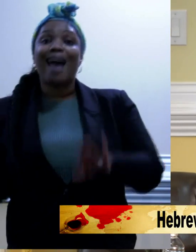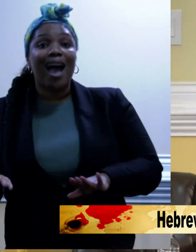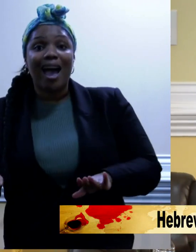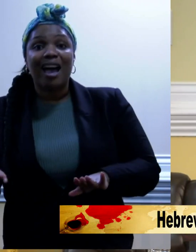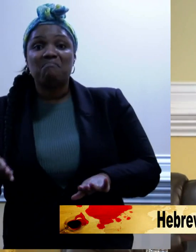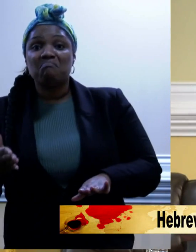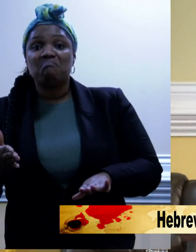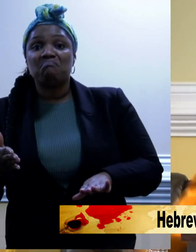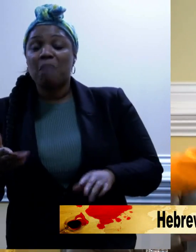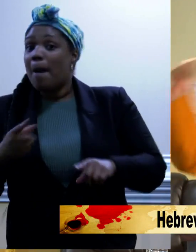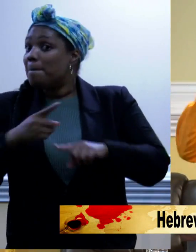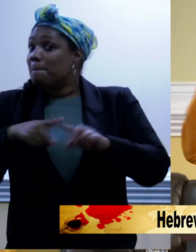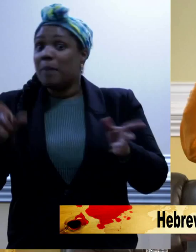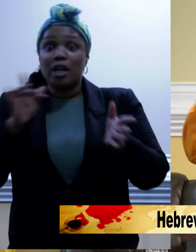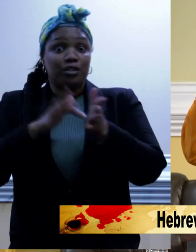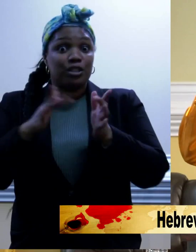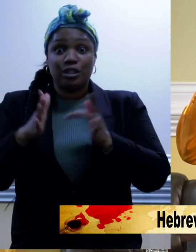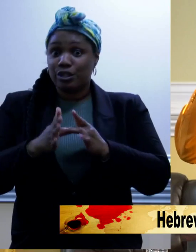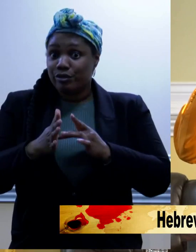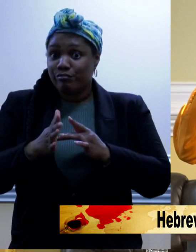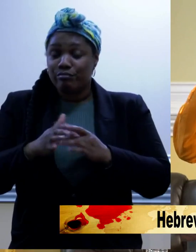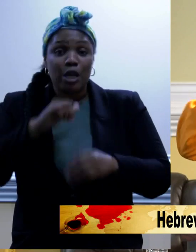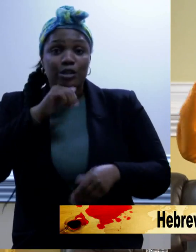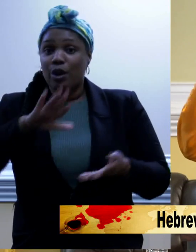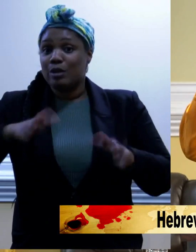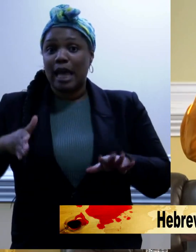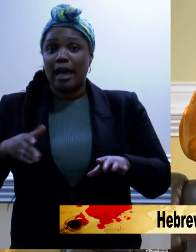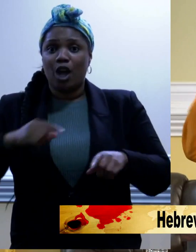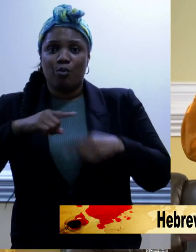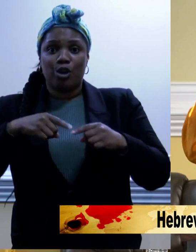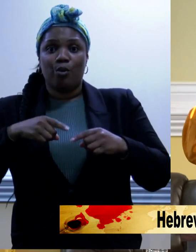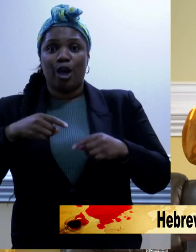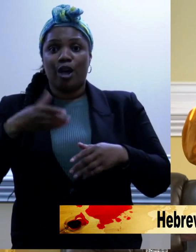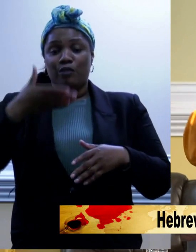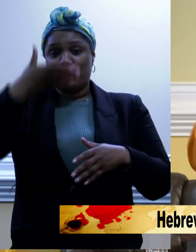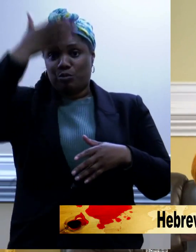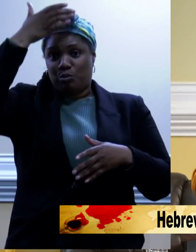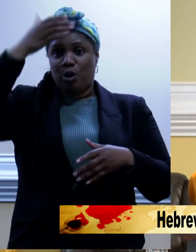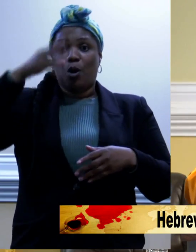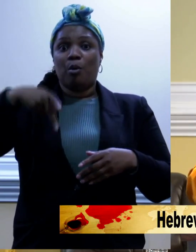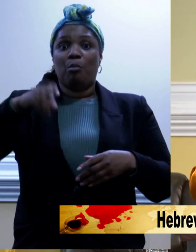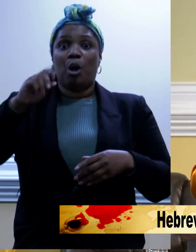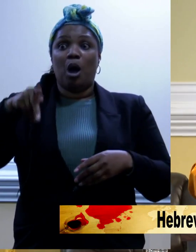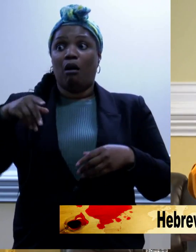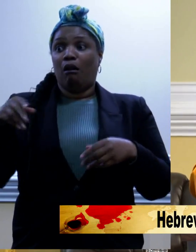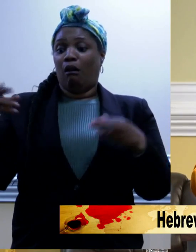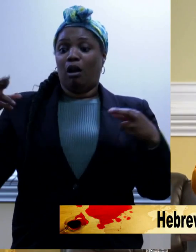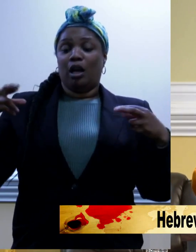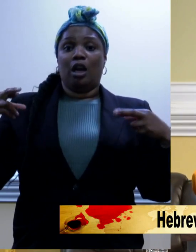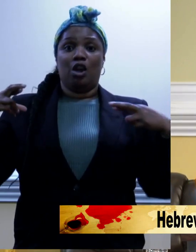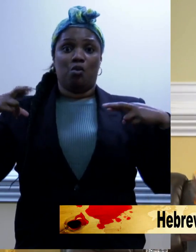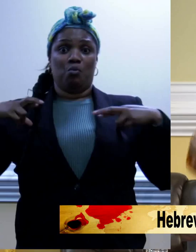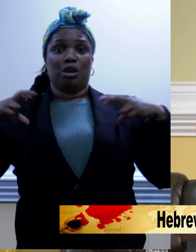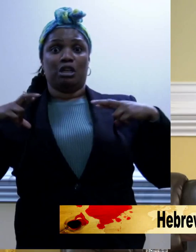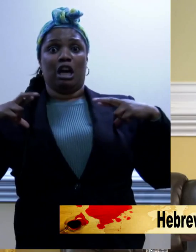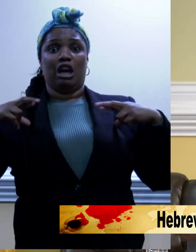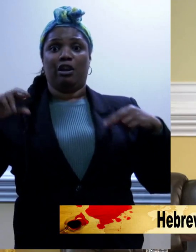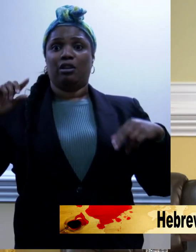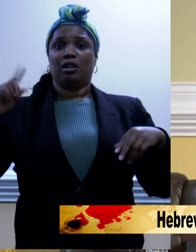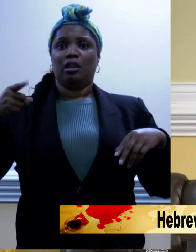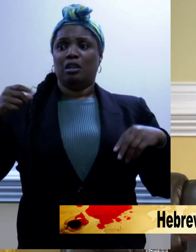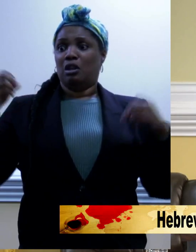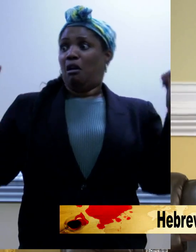shock when you got this Pope over there. Yeah. Retired before this one. Whoa. Why was this a shock? Because